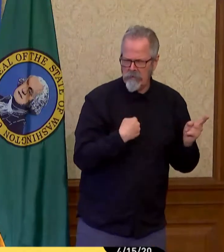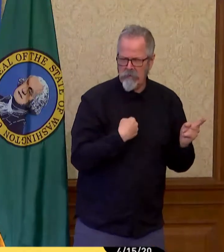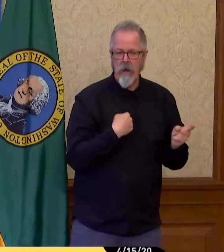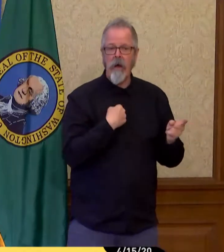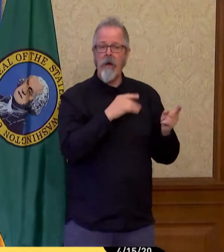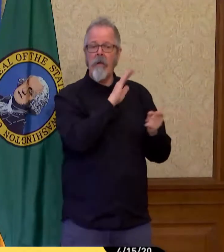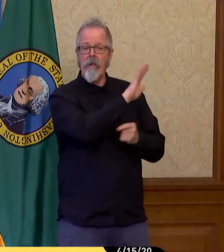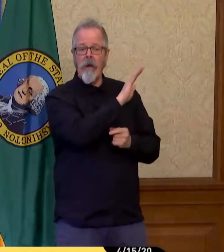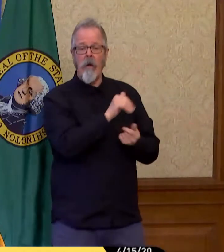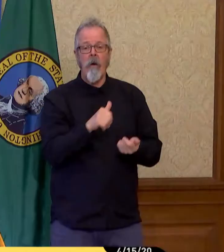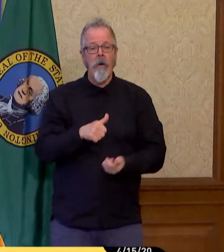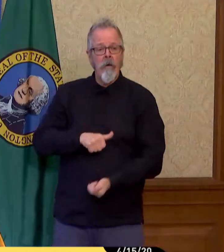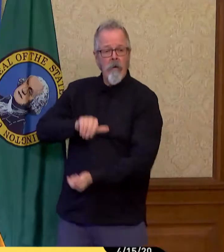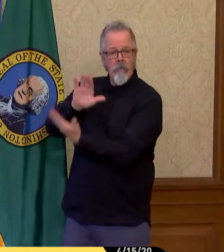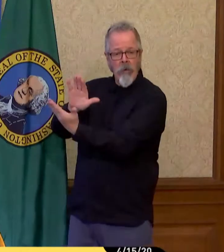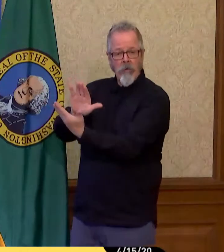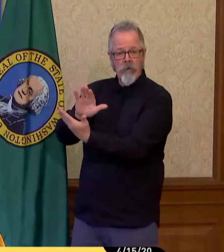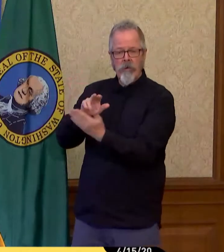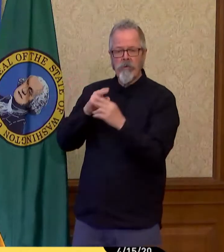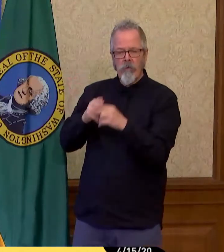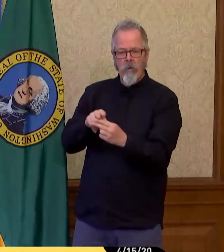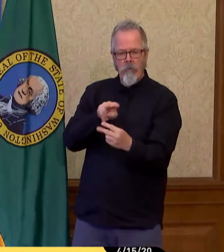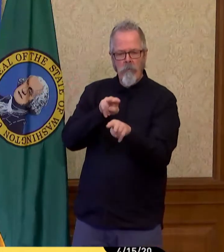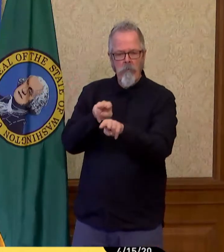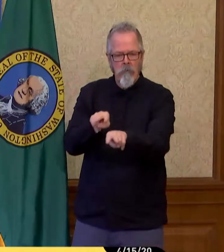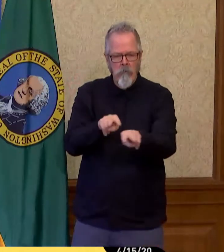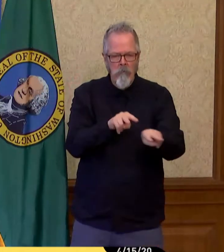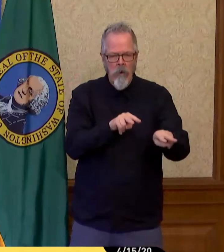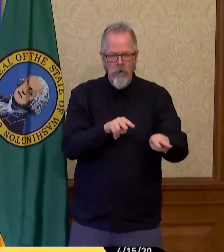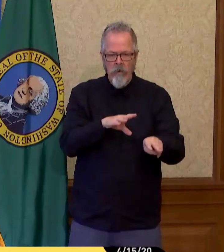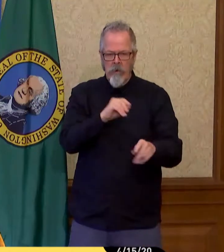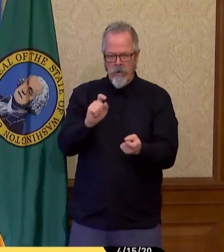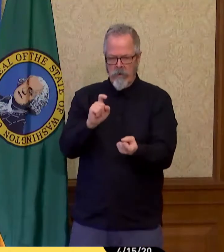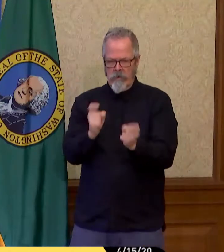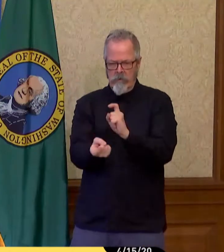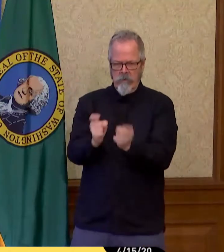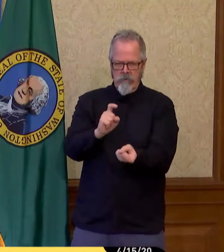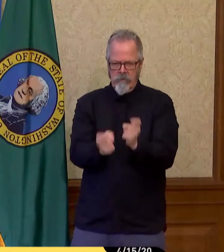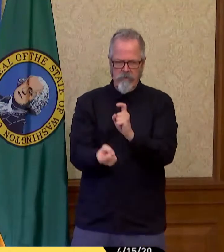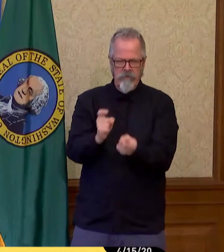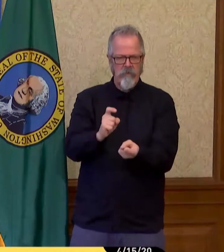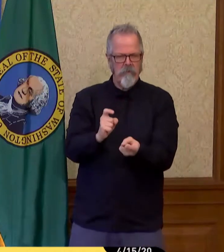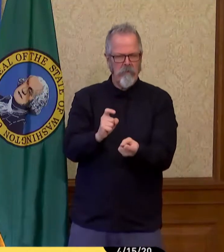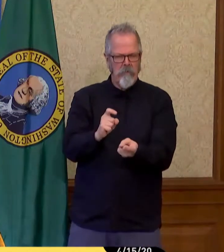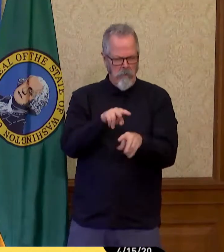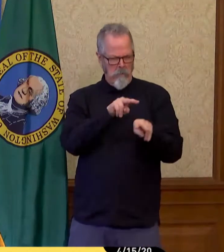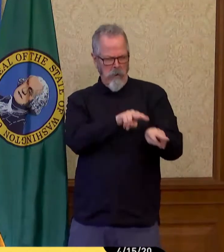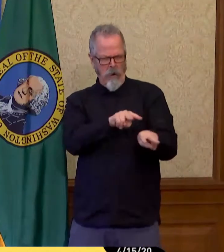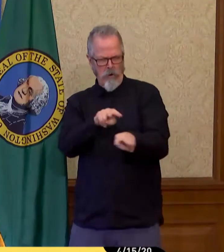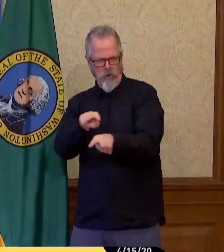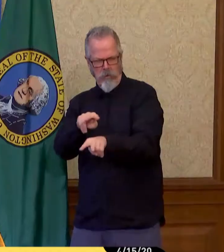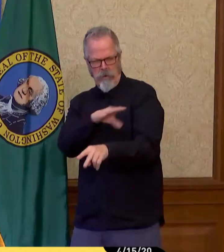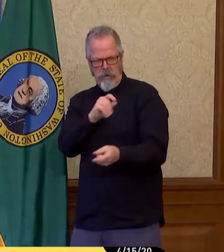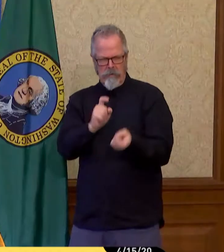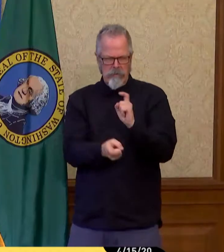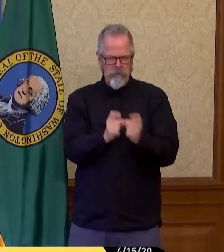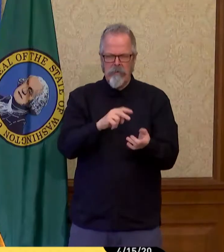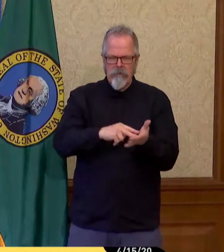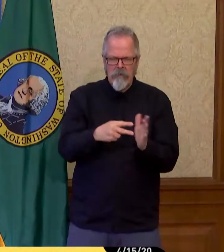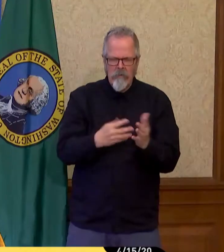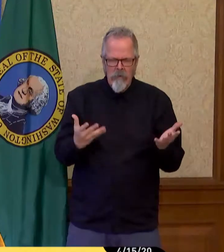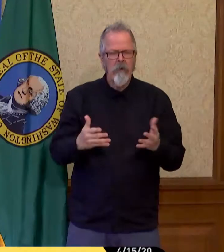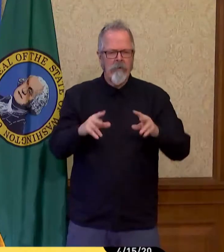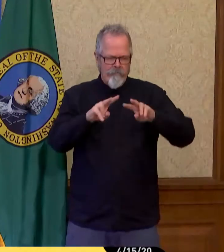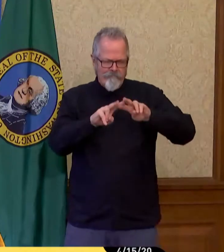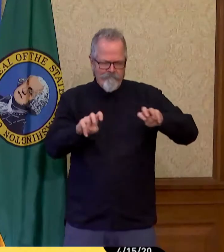We will monitor how each part of this dial is reflected in the data, and we will adapt